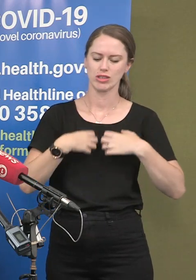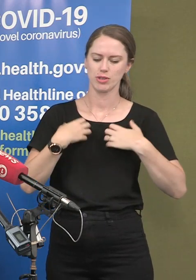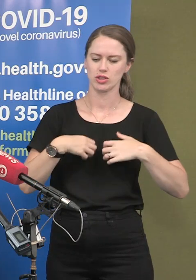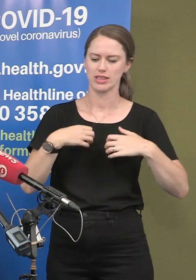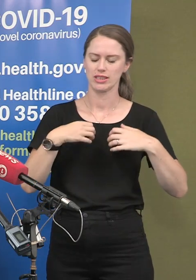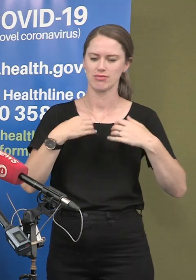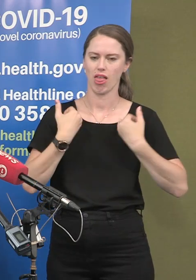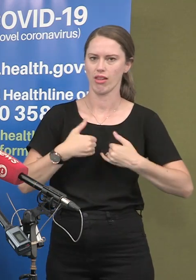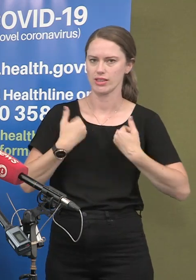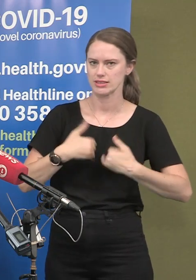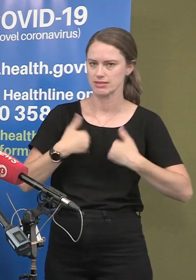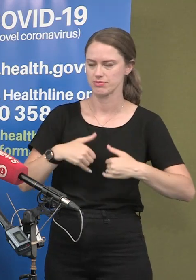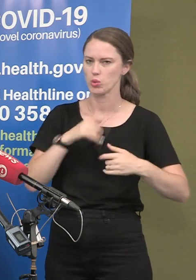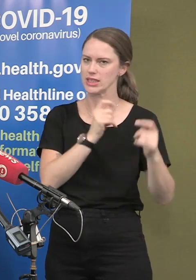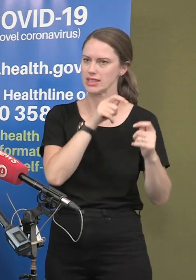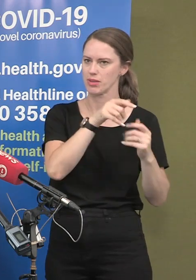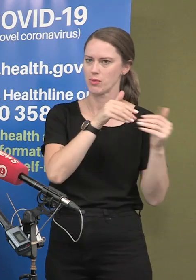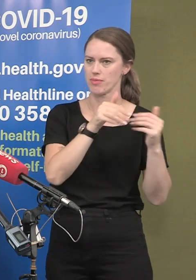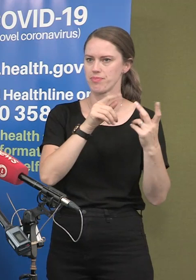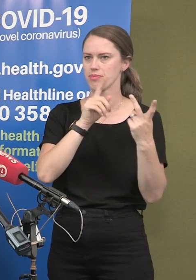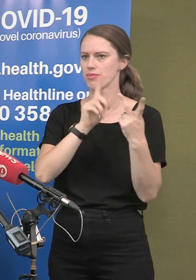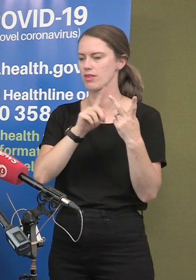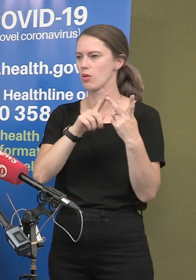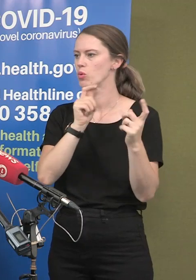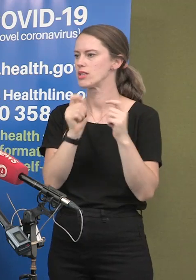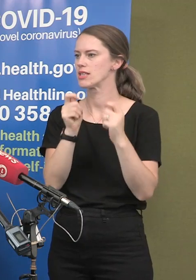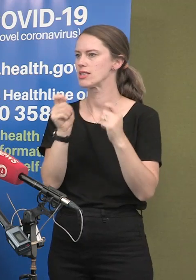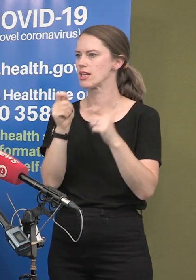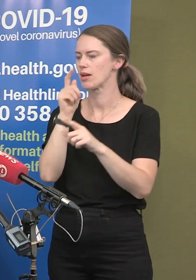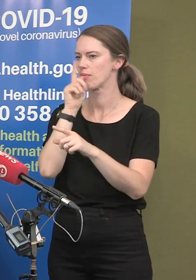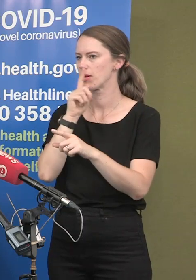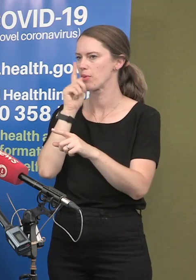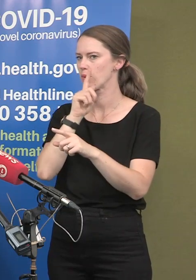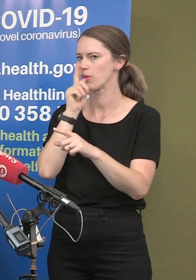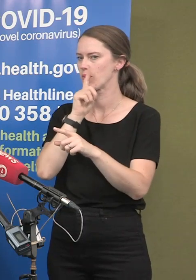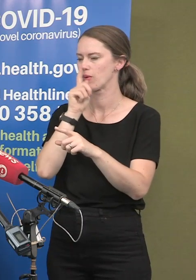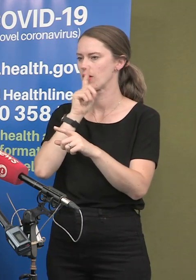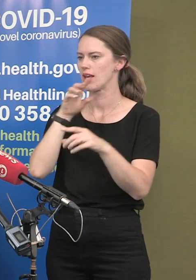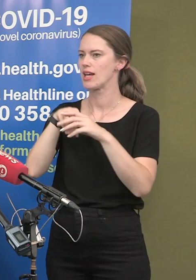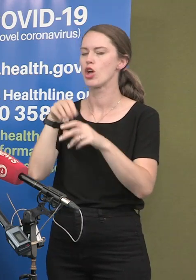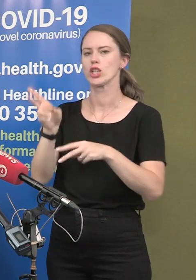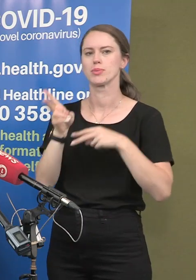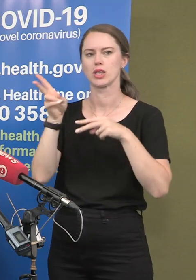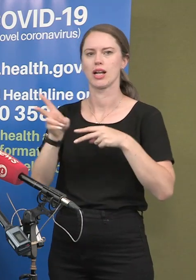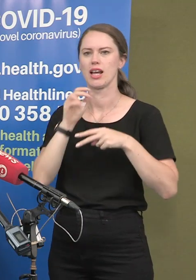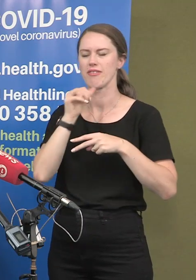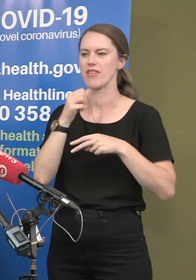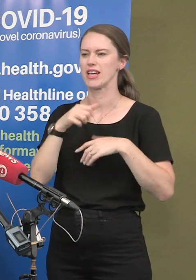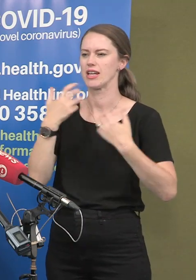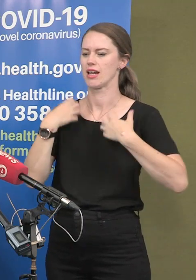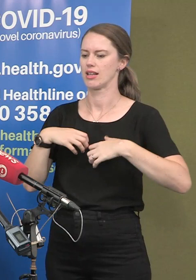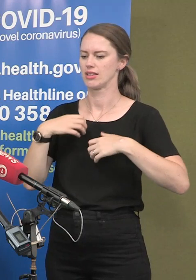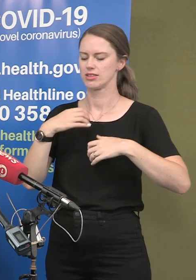called SARI. Now we're broadening that to test anyone in a hospital who might have that illness as